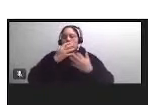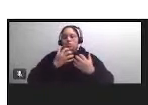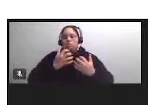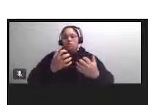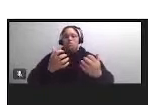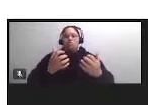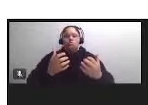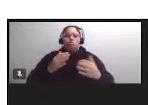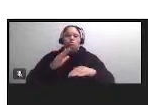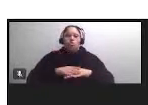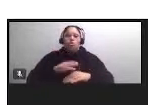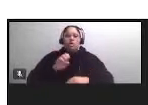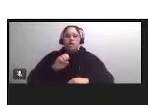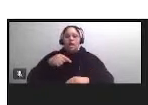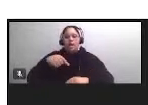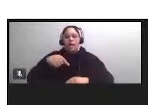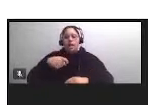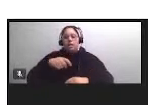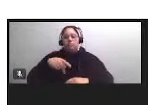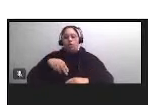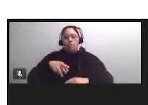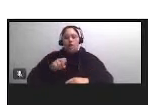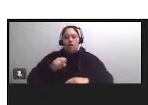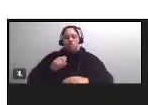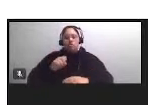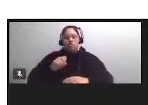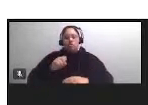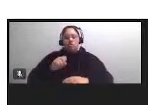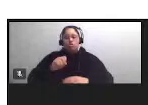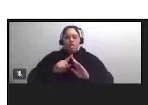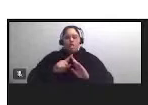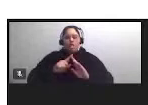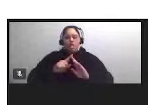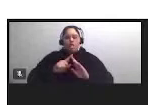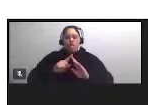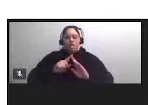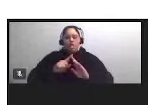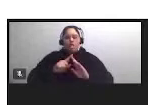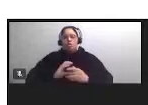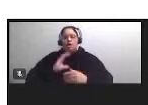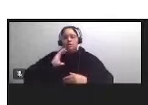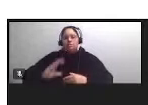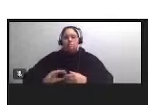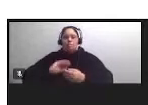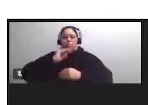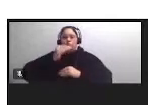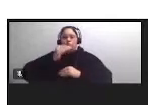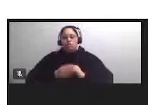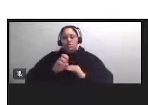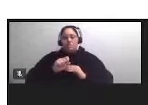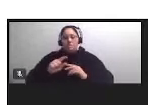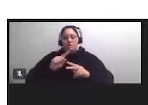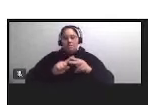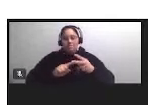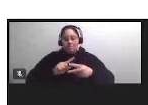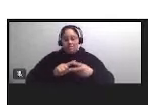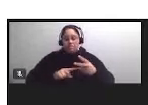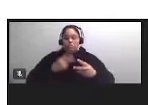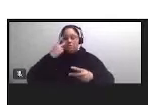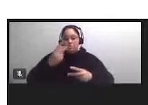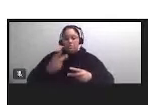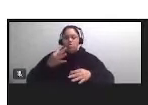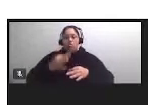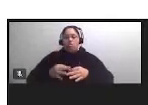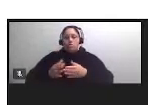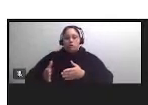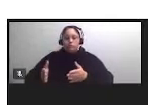on the expropriation bill and the housing consumer protection bill. And you can see there in Garden